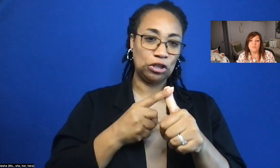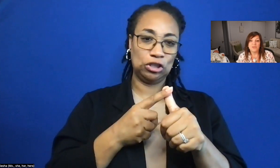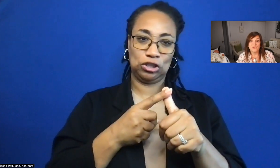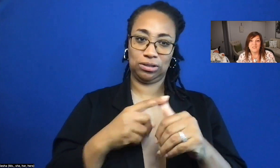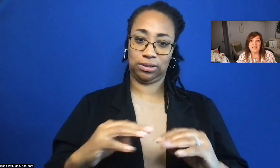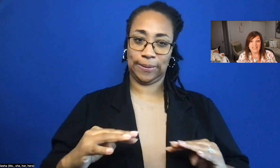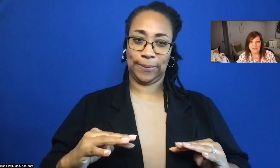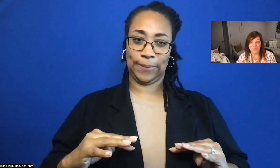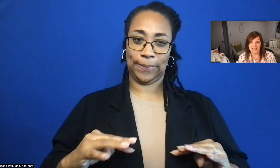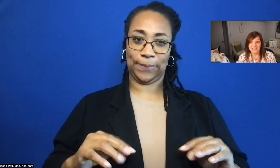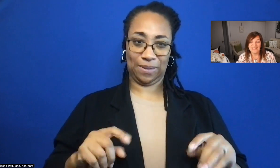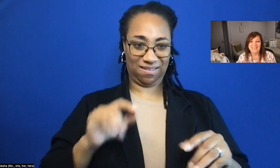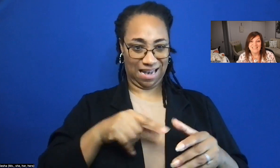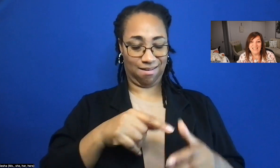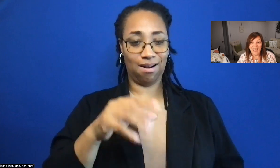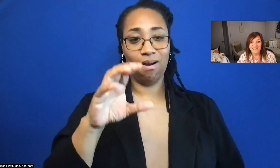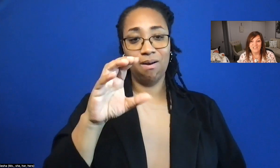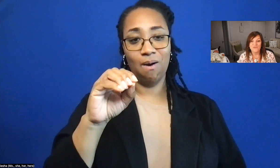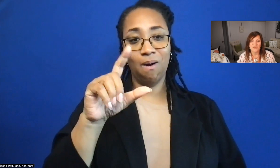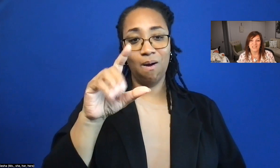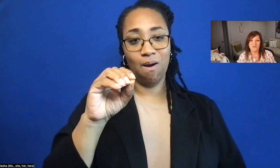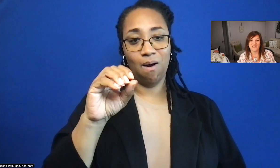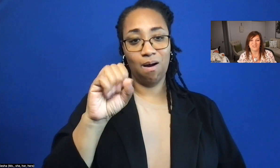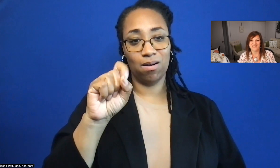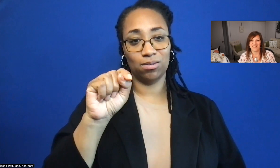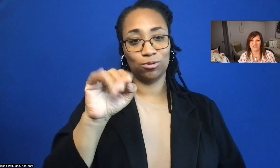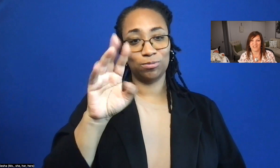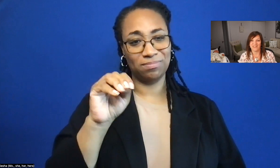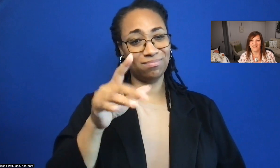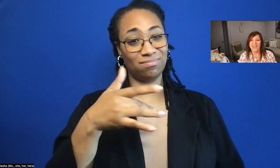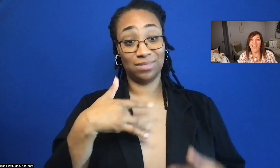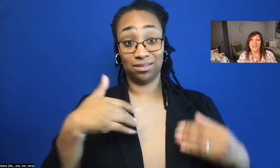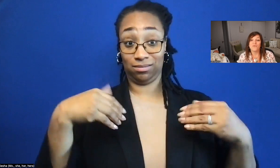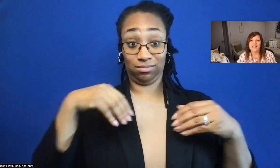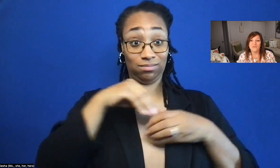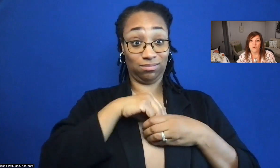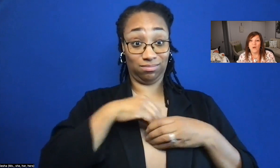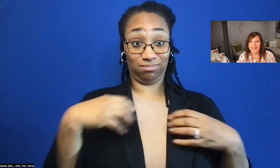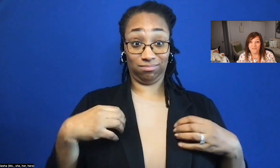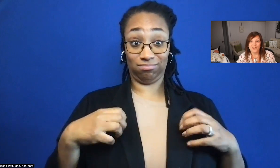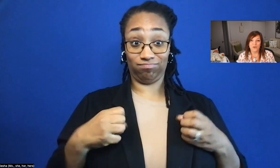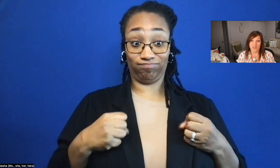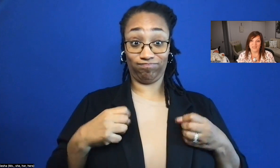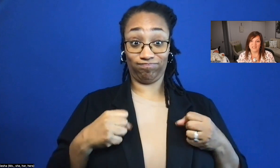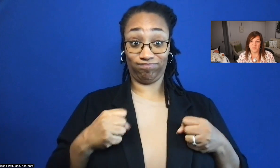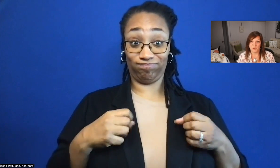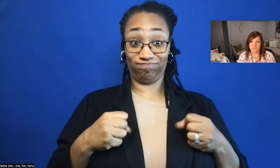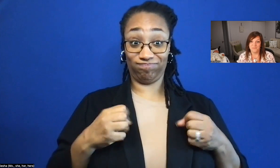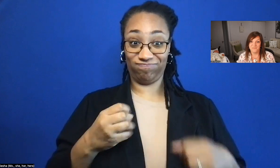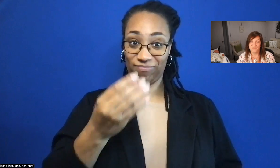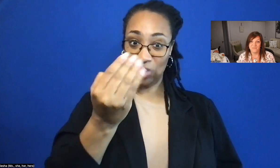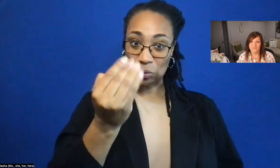been produced in the breast since 10 to 14 weeks gestation, and ready for whenever your baby is